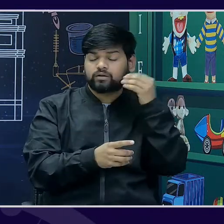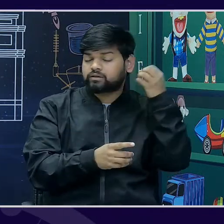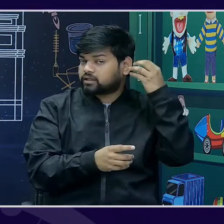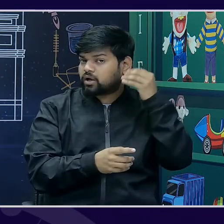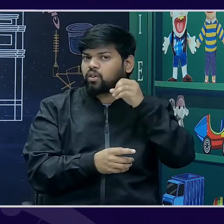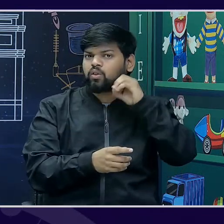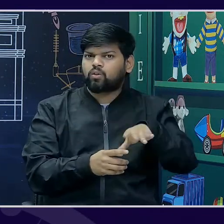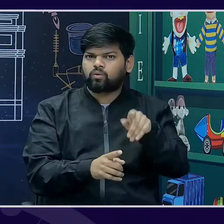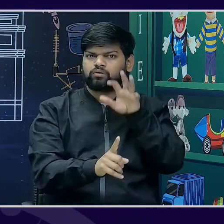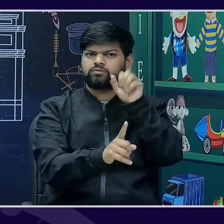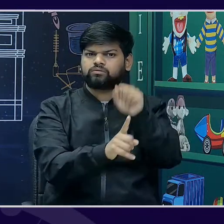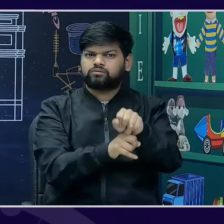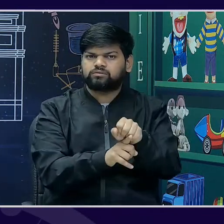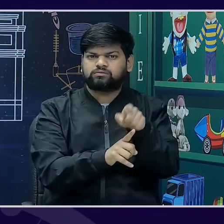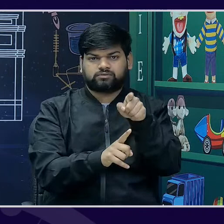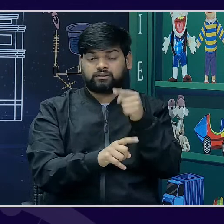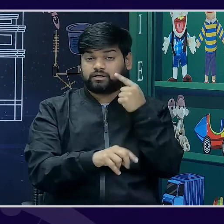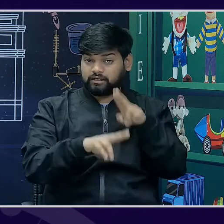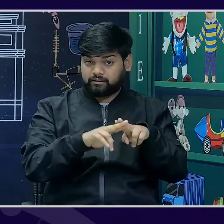is 99.9%.